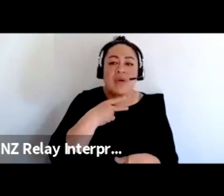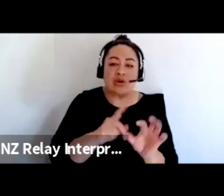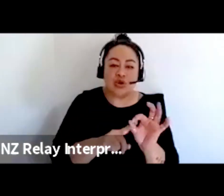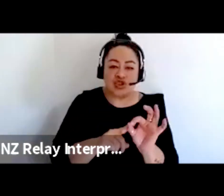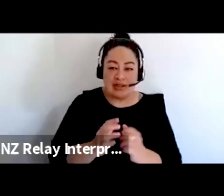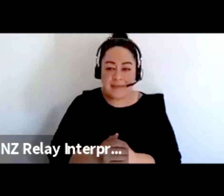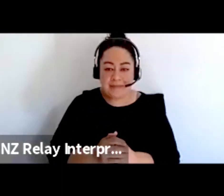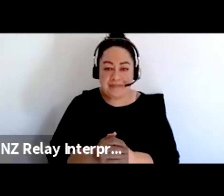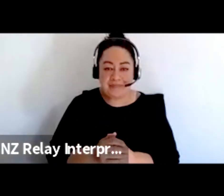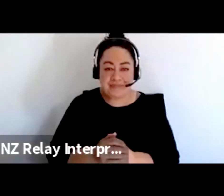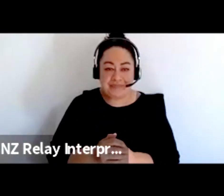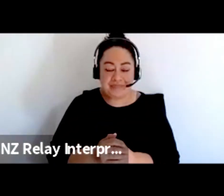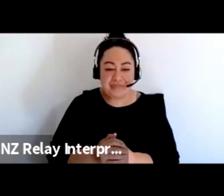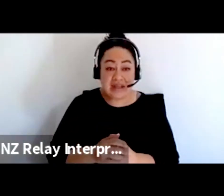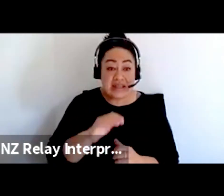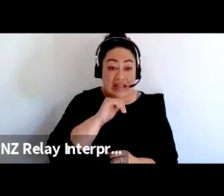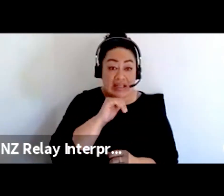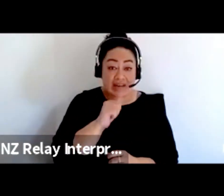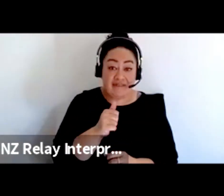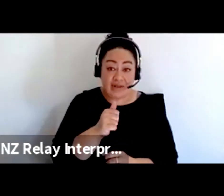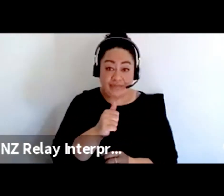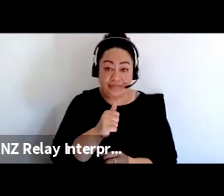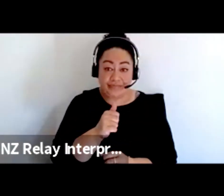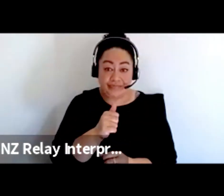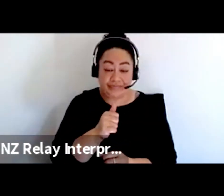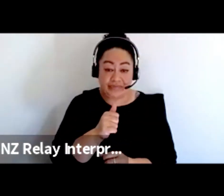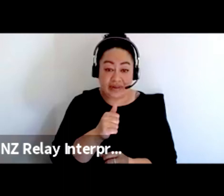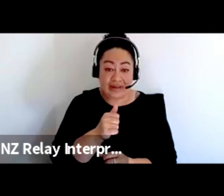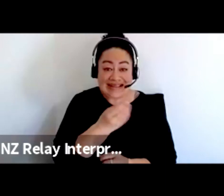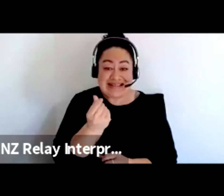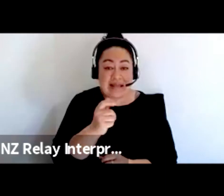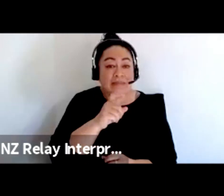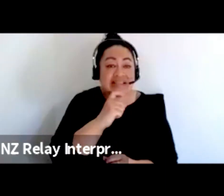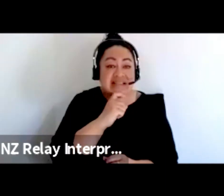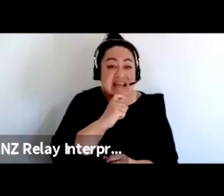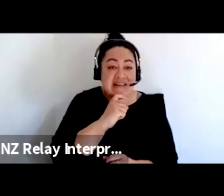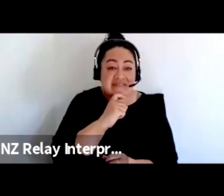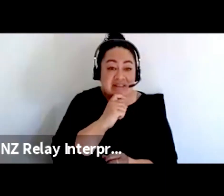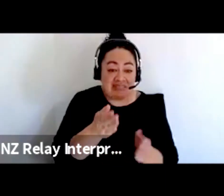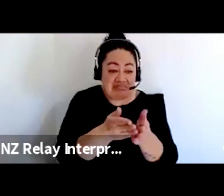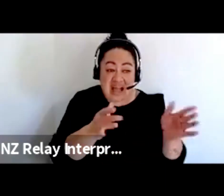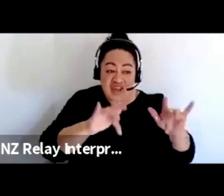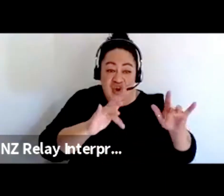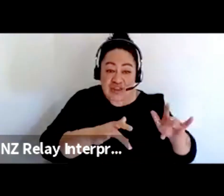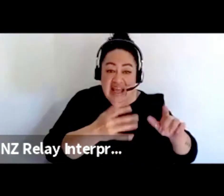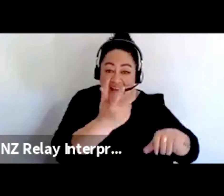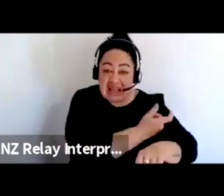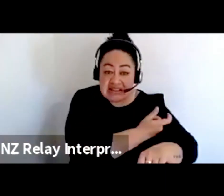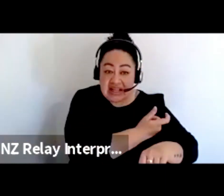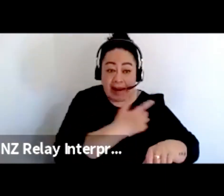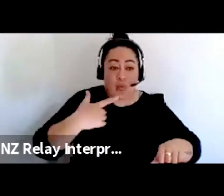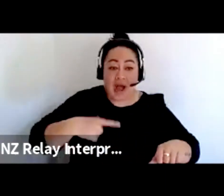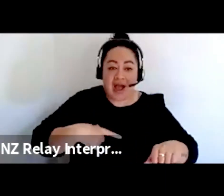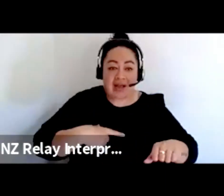if some staff have not been vaccinated because of their religious